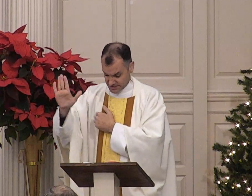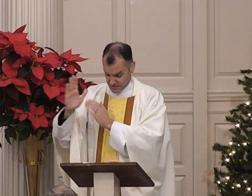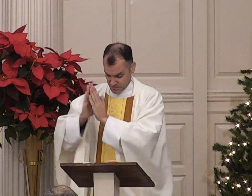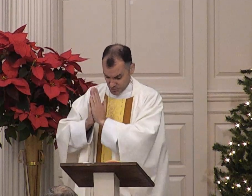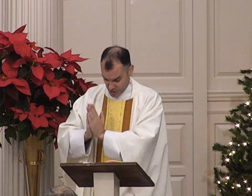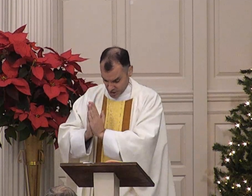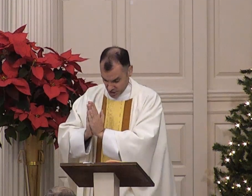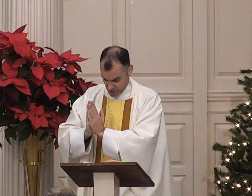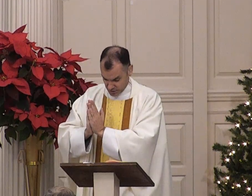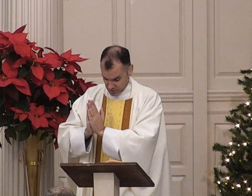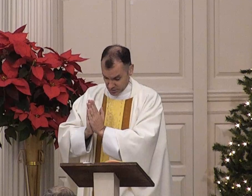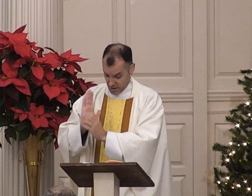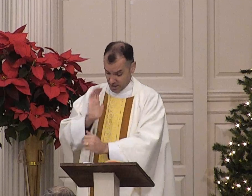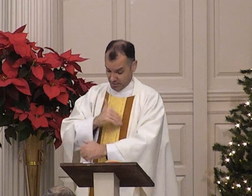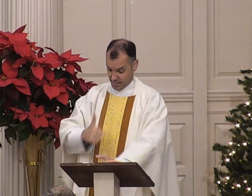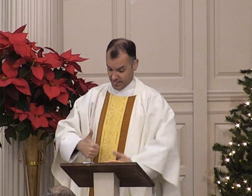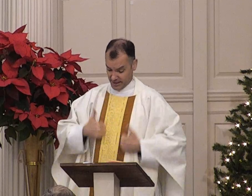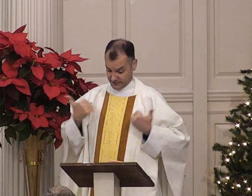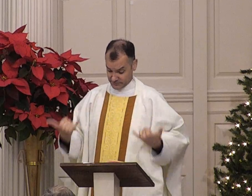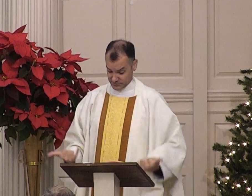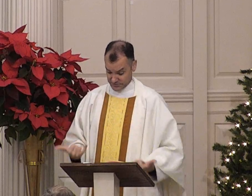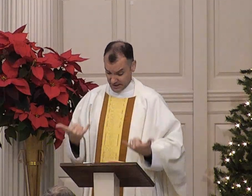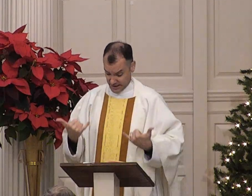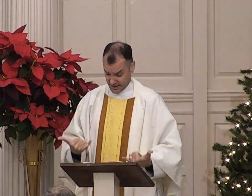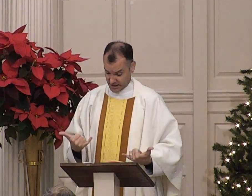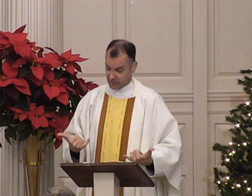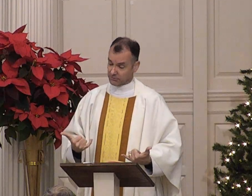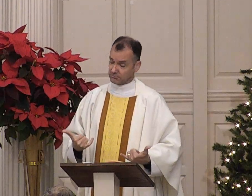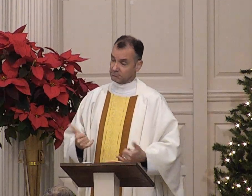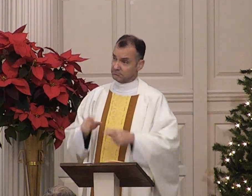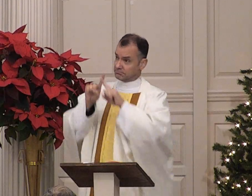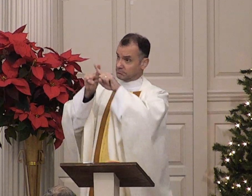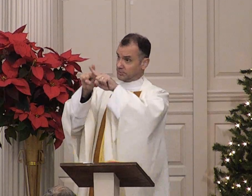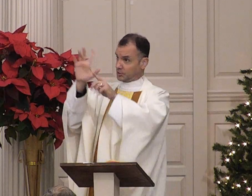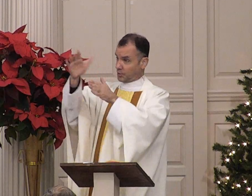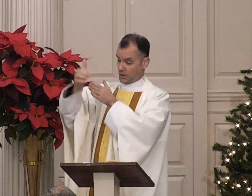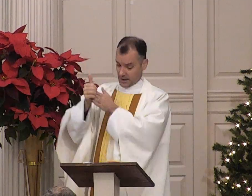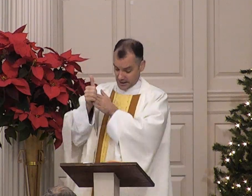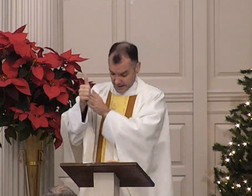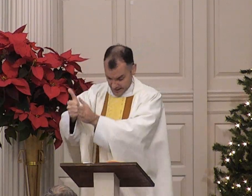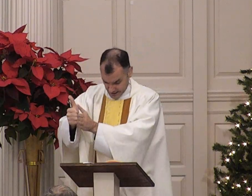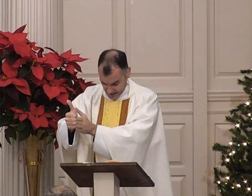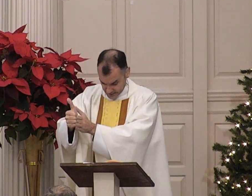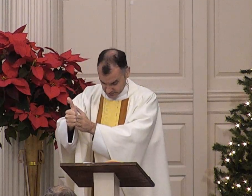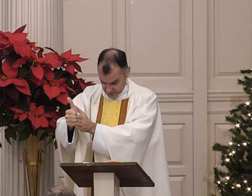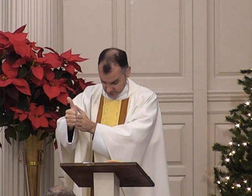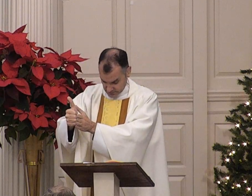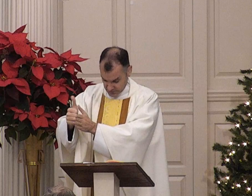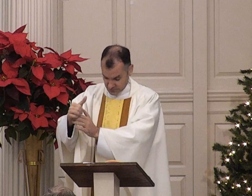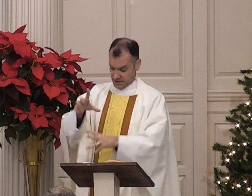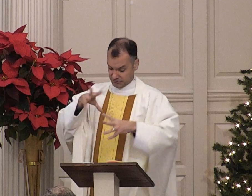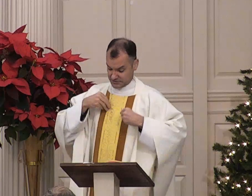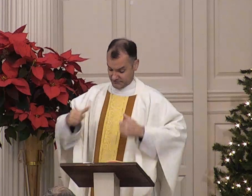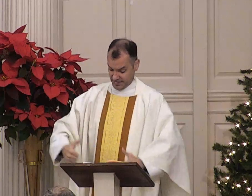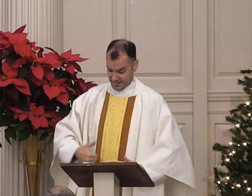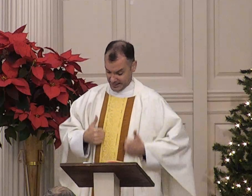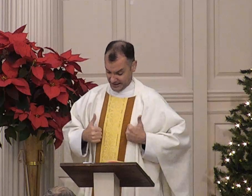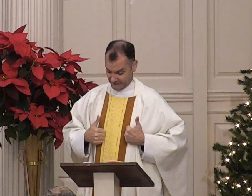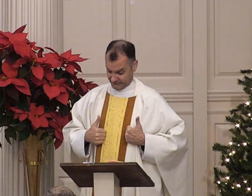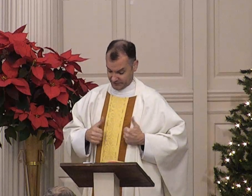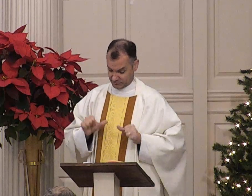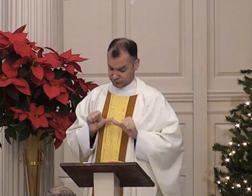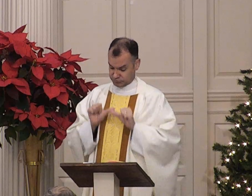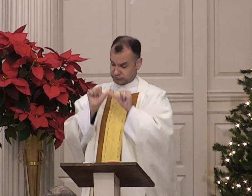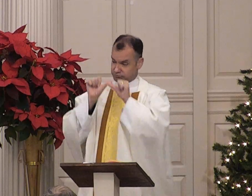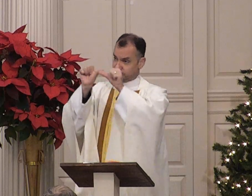Sylvester, so that, running the course of this present life under your guidance, we may happily